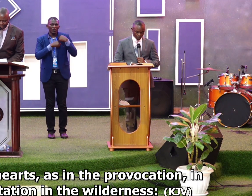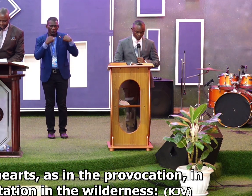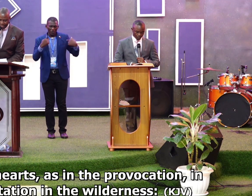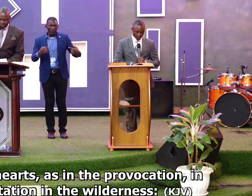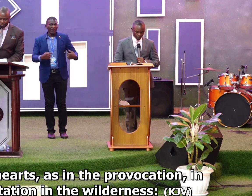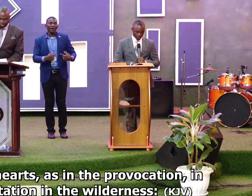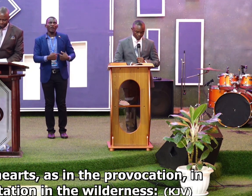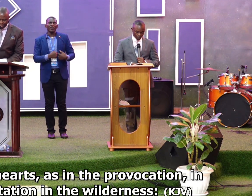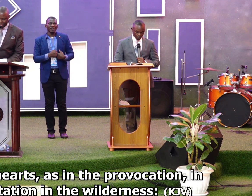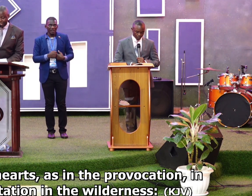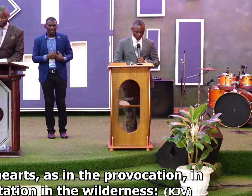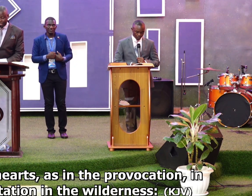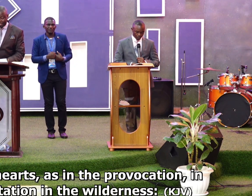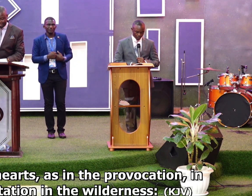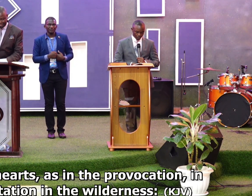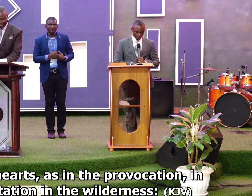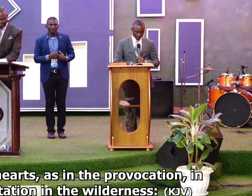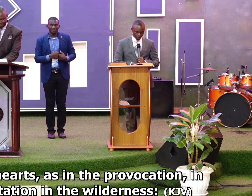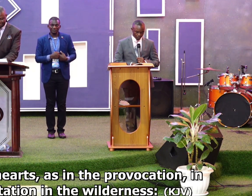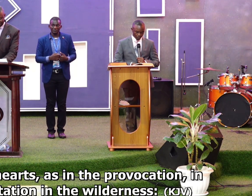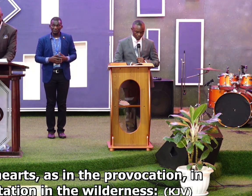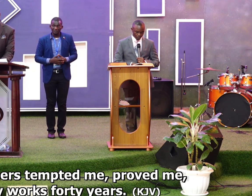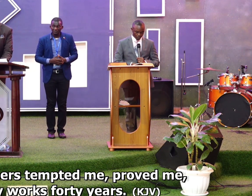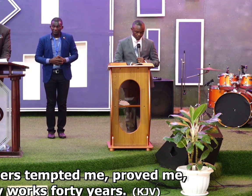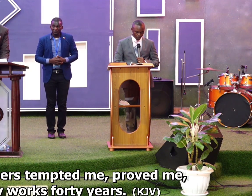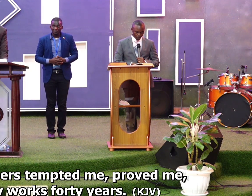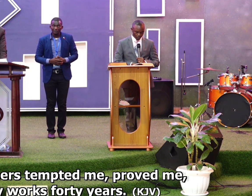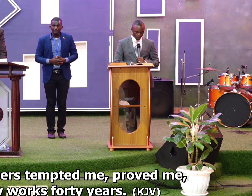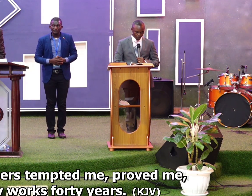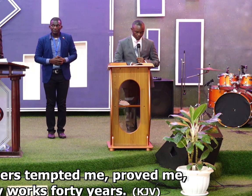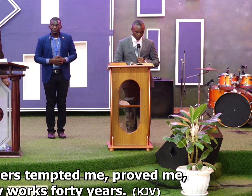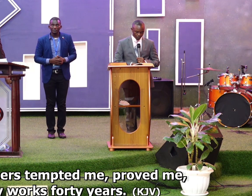in the day of temptation in the wilderness.